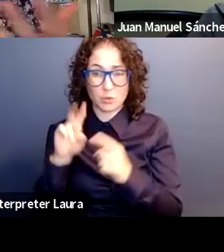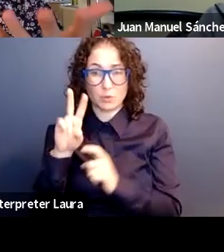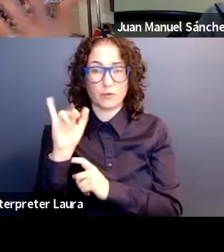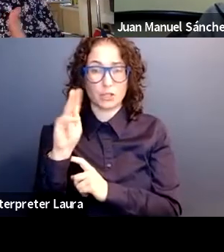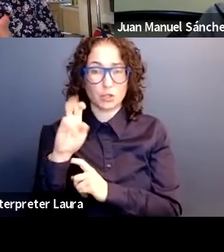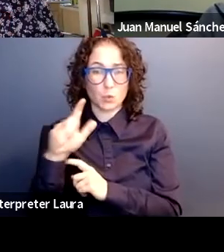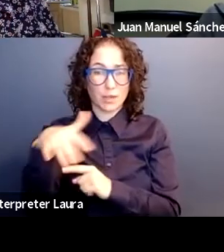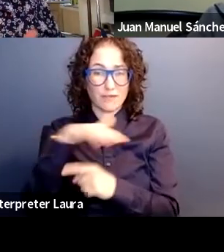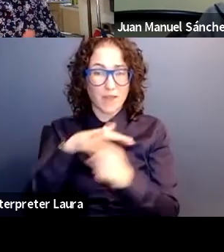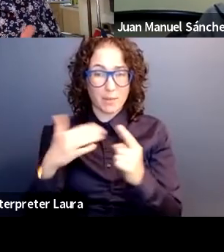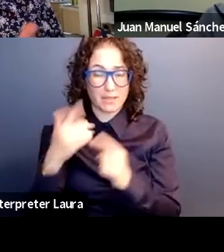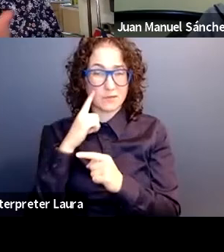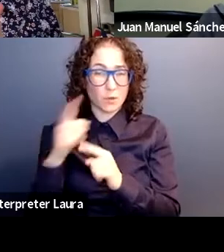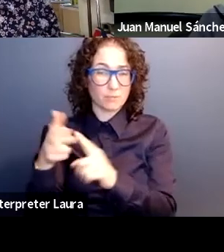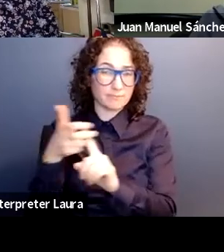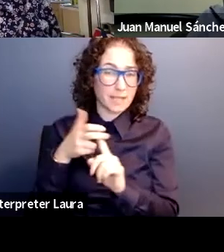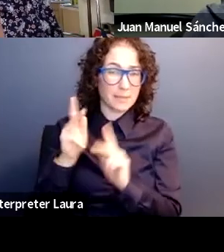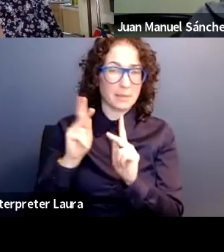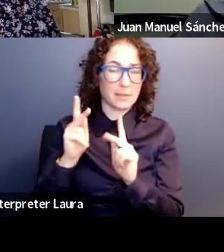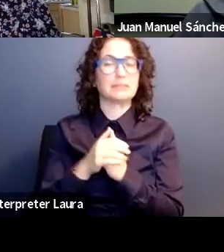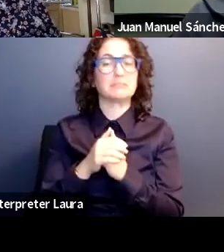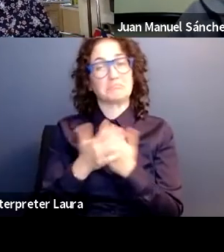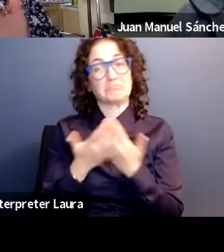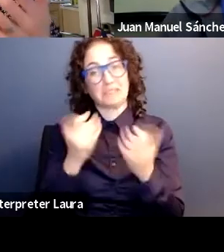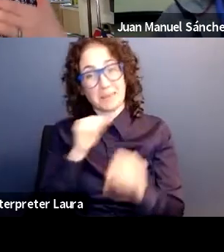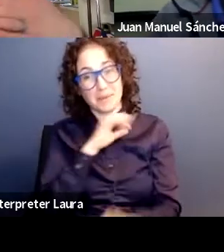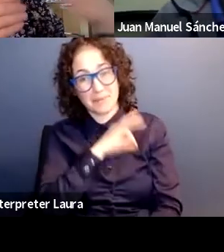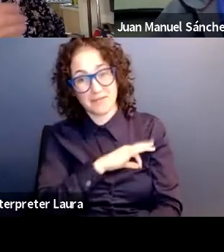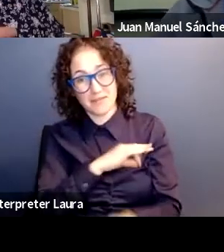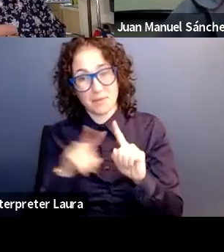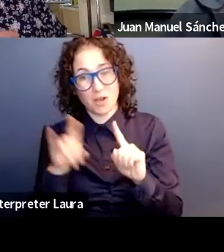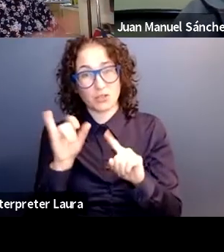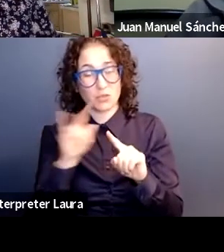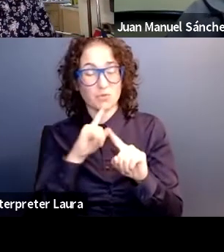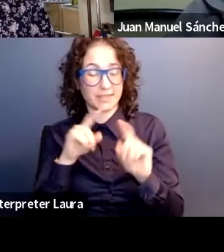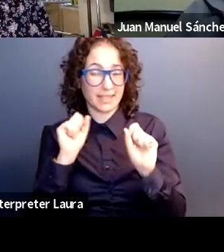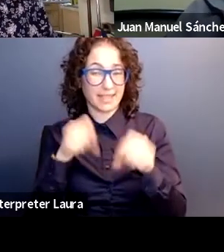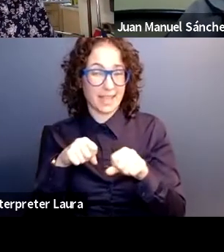environments to draw people in, that can be a benefit, but also can act